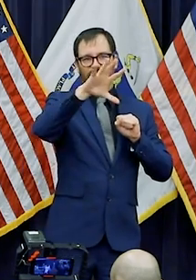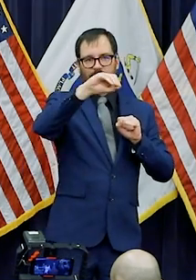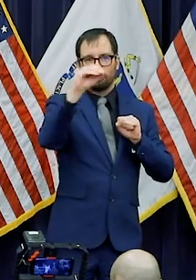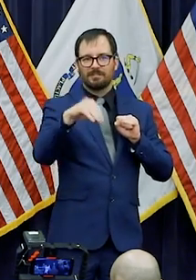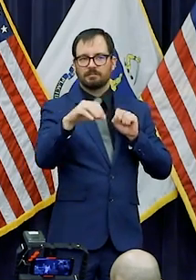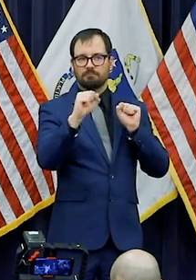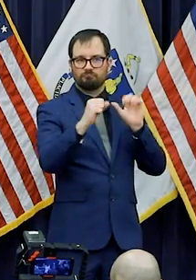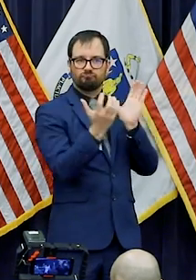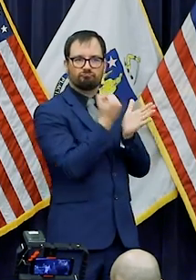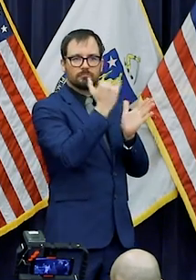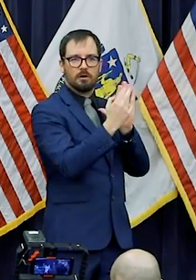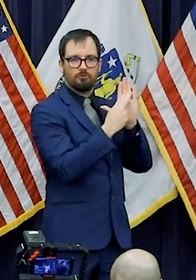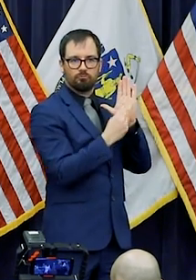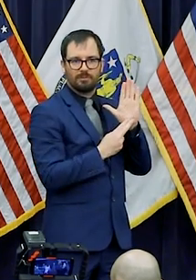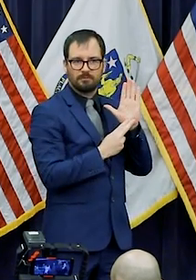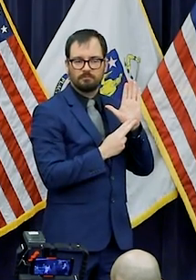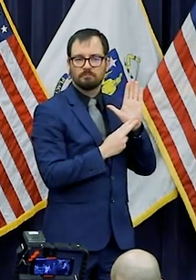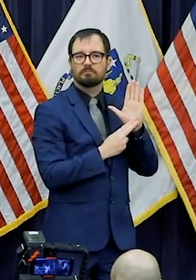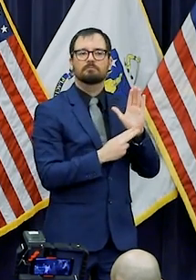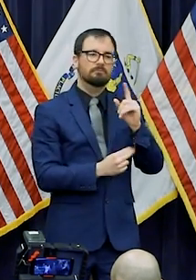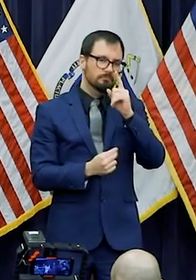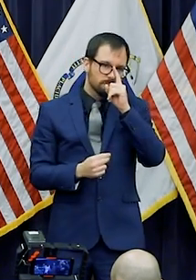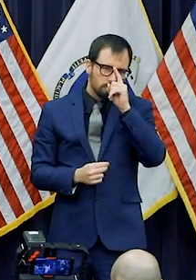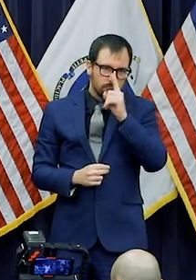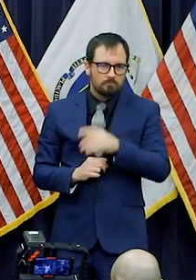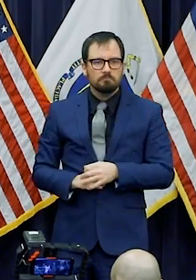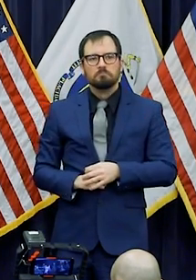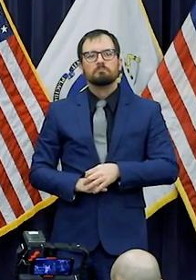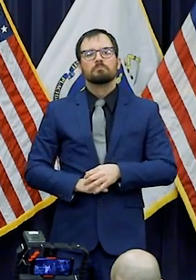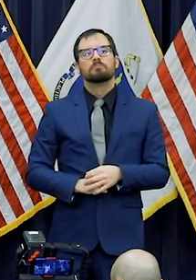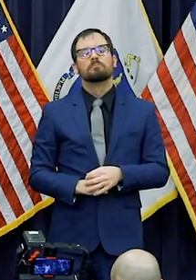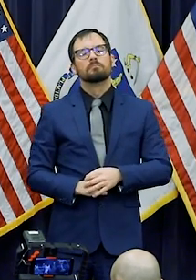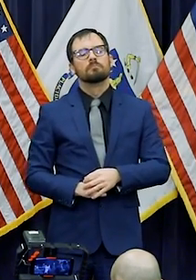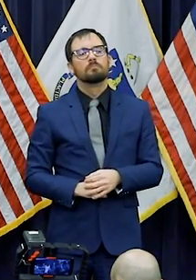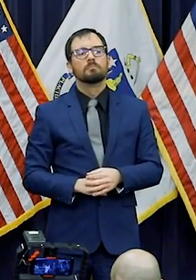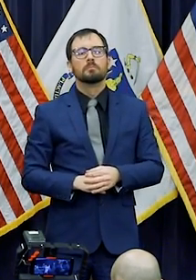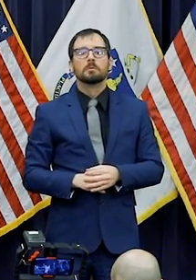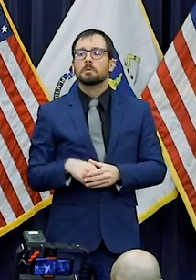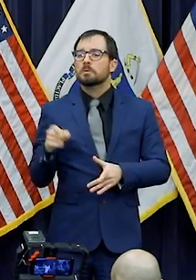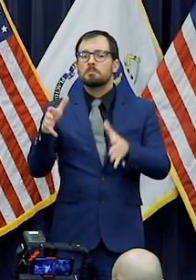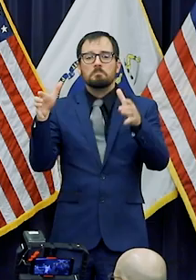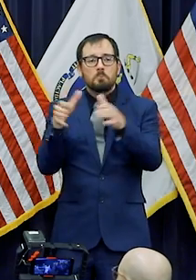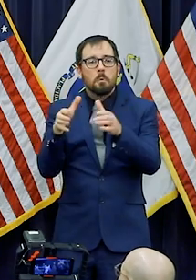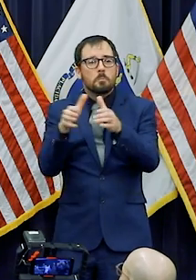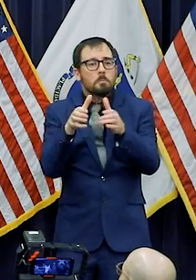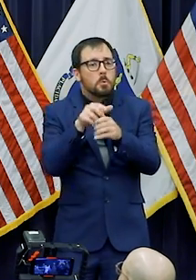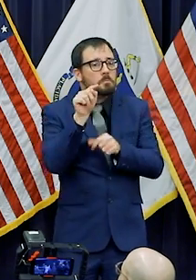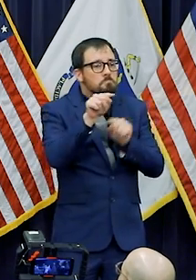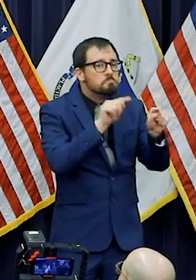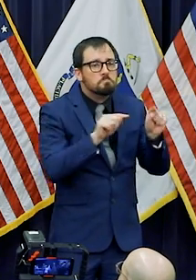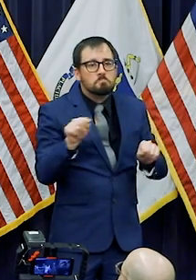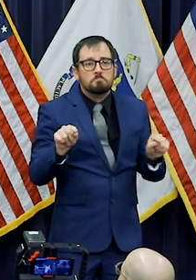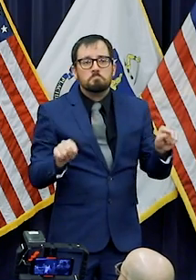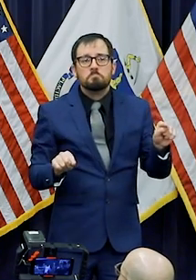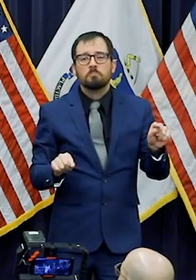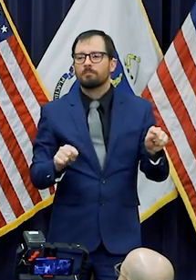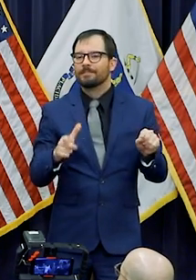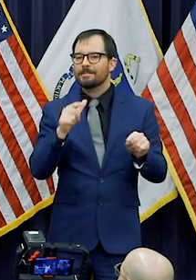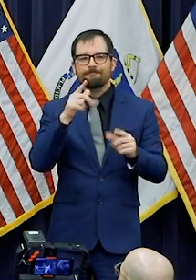to address the needs of the remaining municipalities who do not have the infrastructure and to get them the support they need